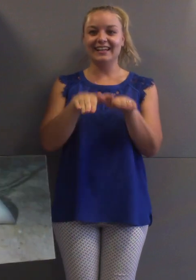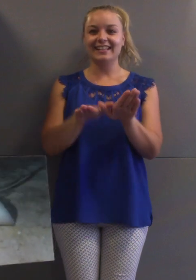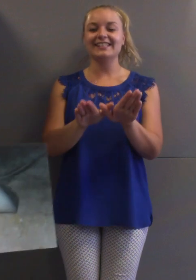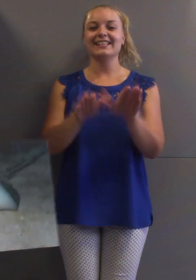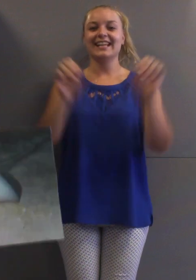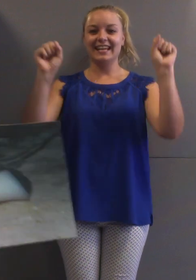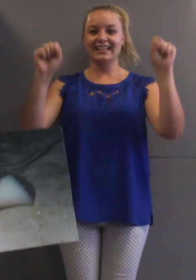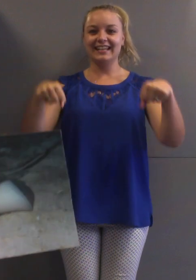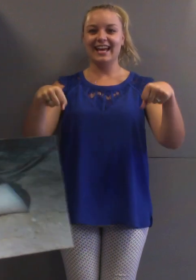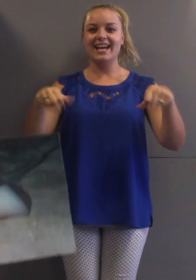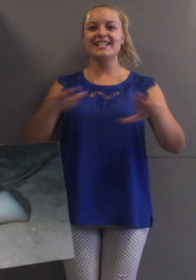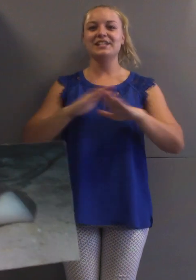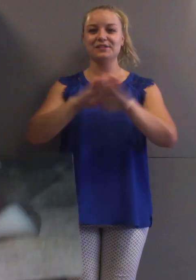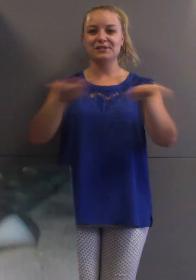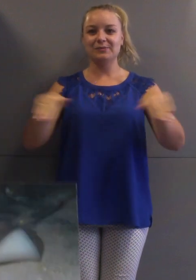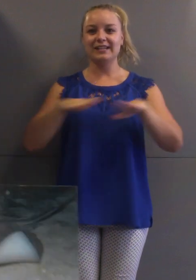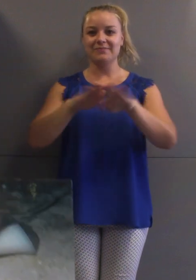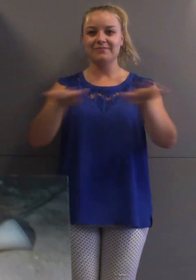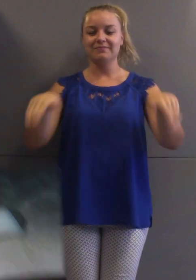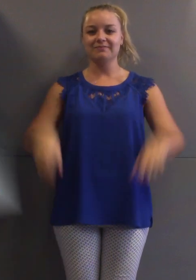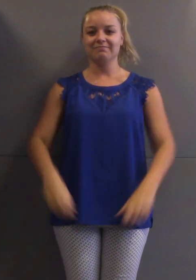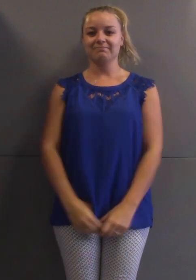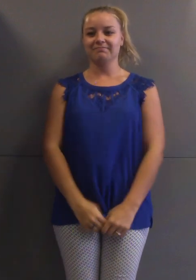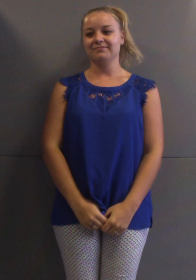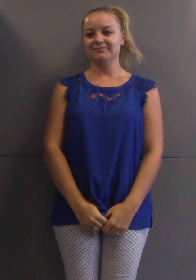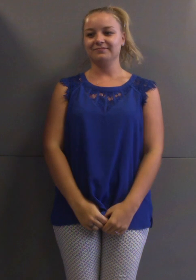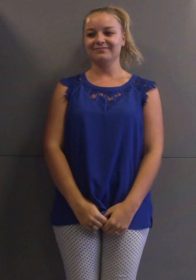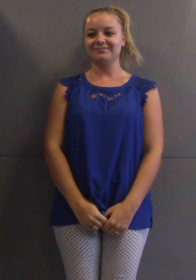Stingrays can swim.